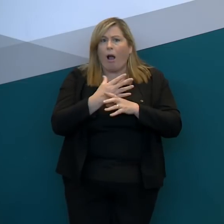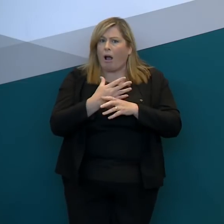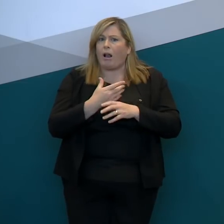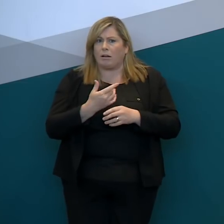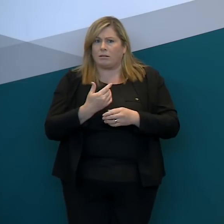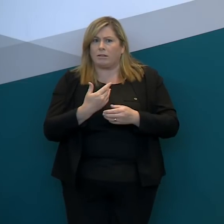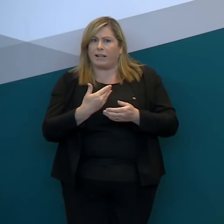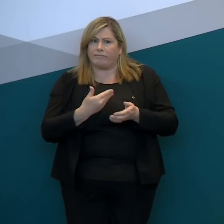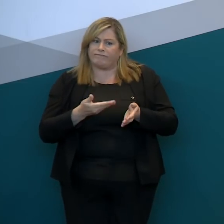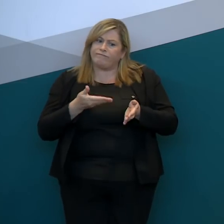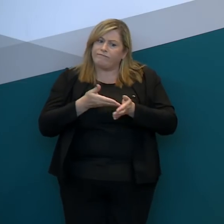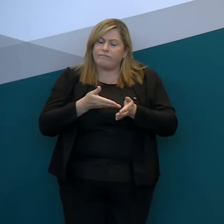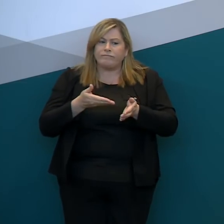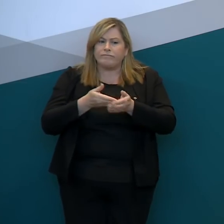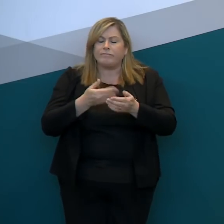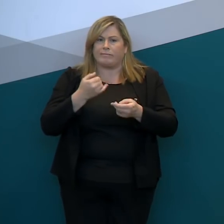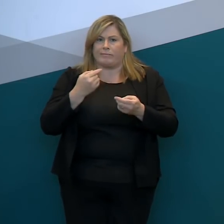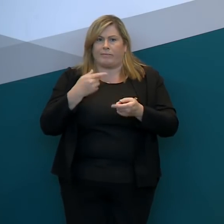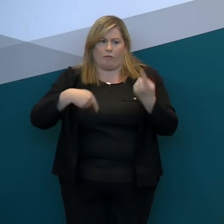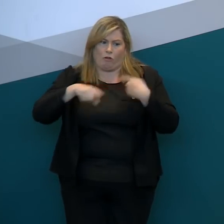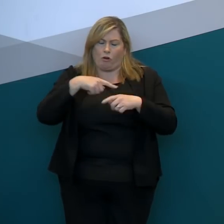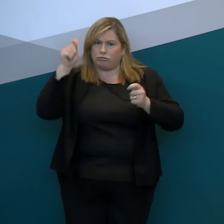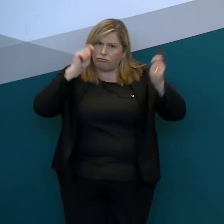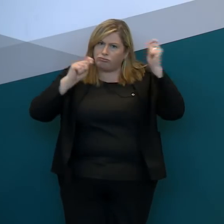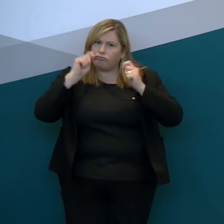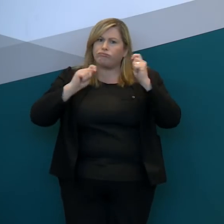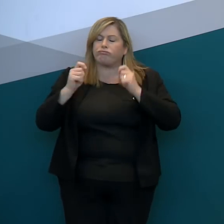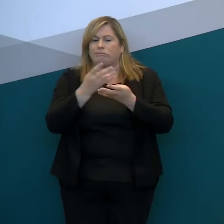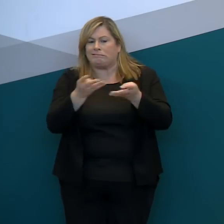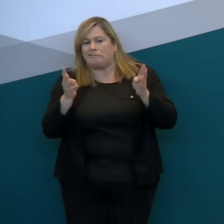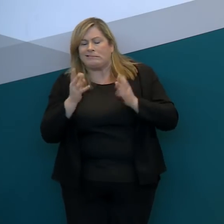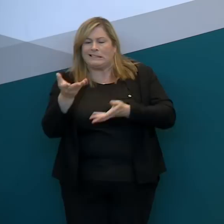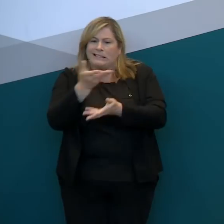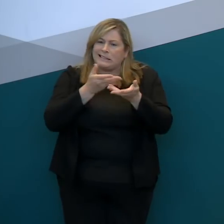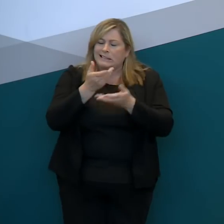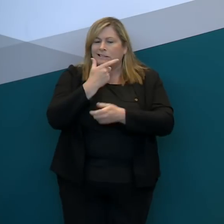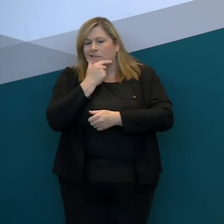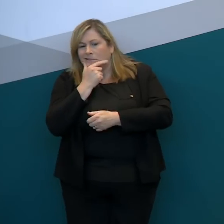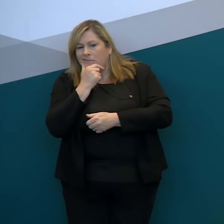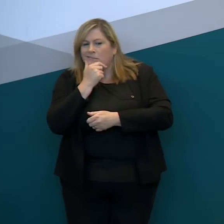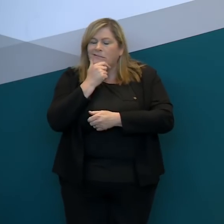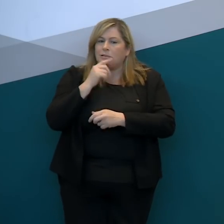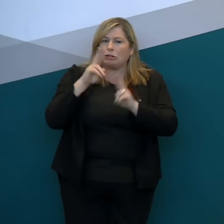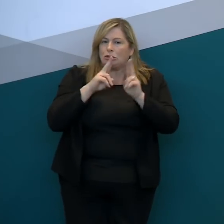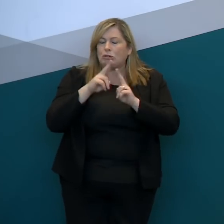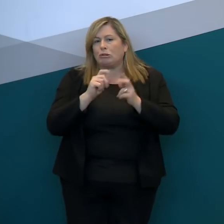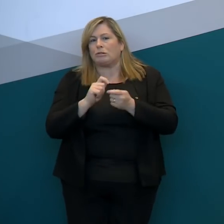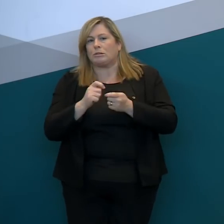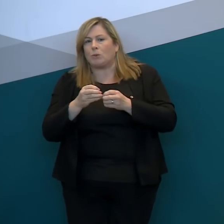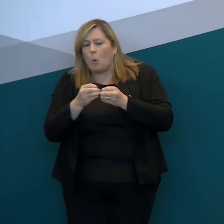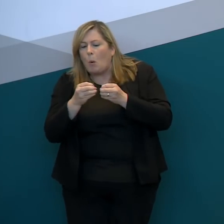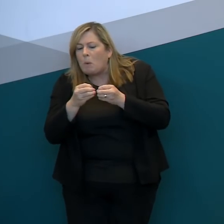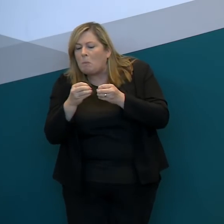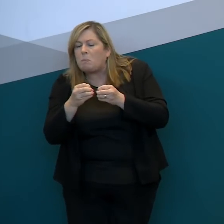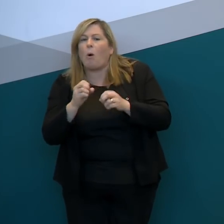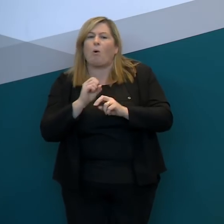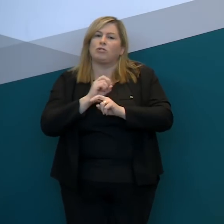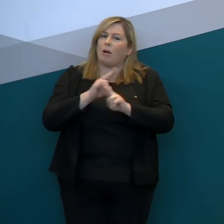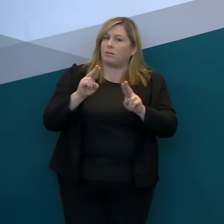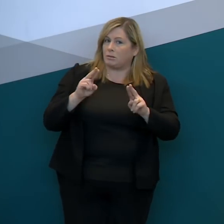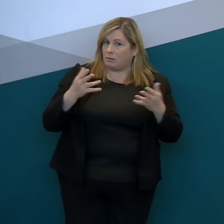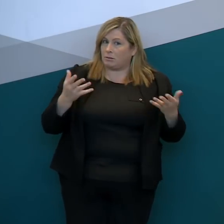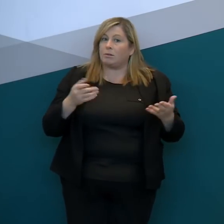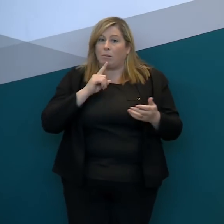if you like, those trends being maintained over a period of time. So we're not just looking at a point in time, but assuring ourselves that it's a continued